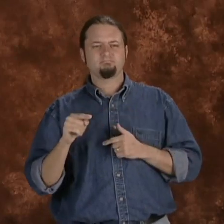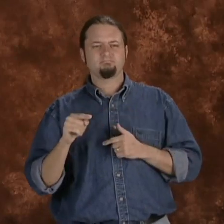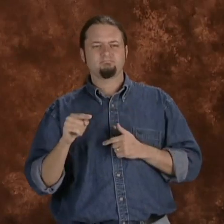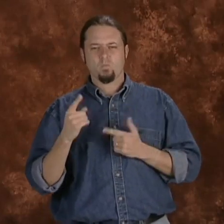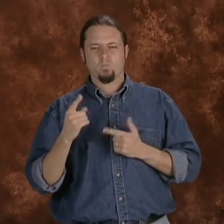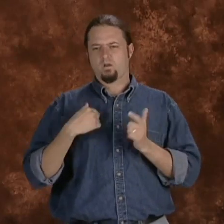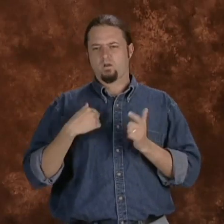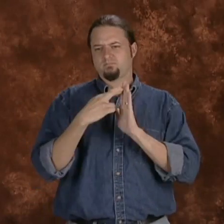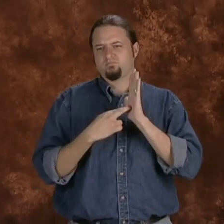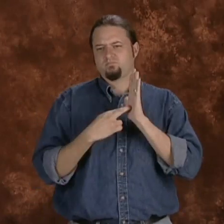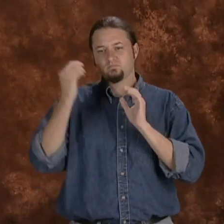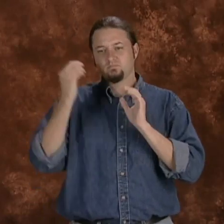before, that's good.